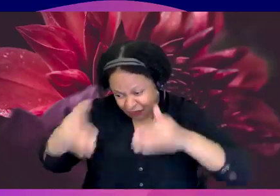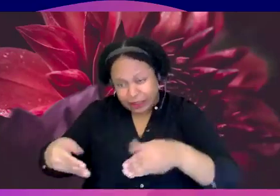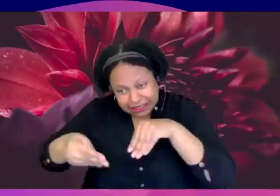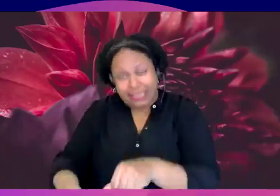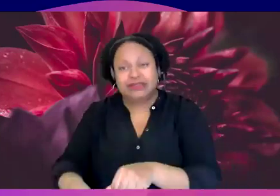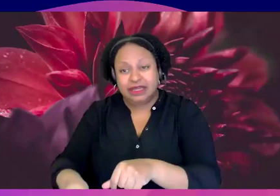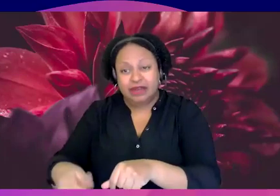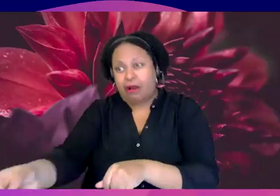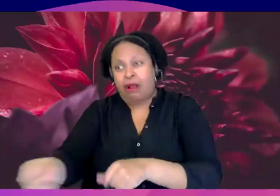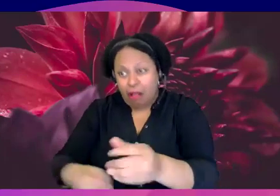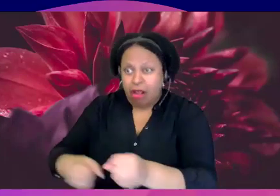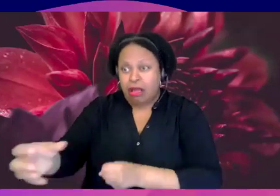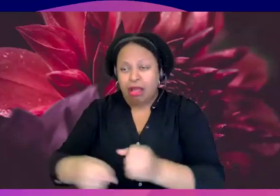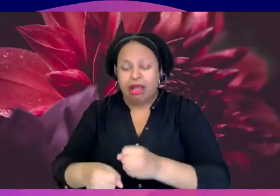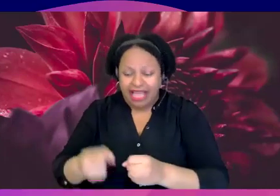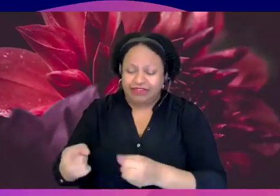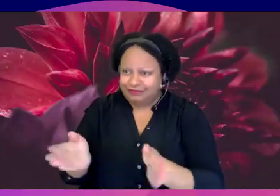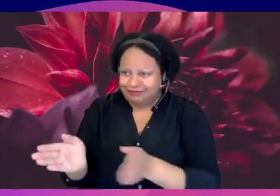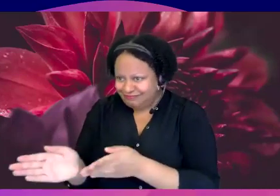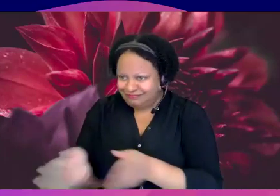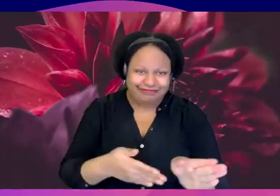developing staff, retaining staff,